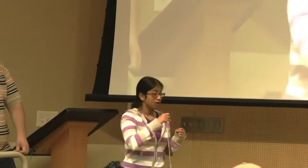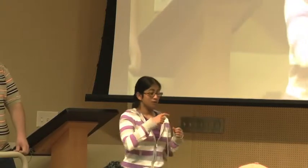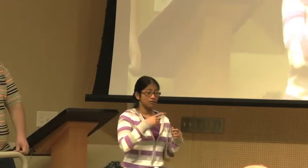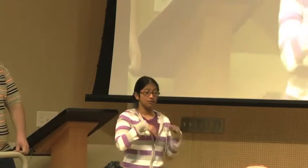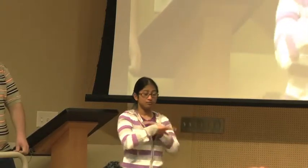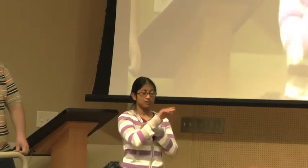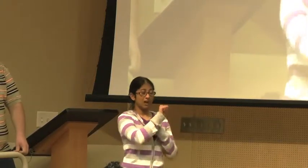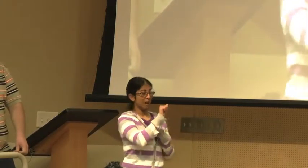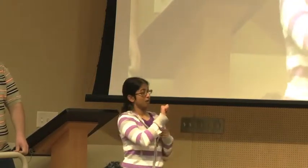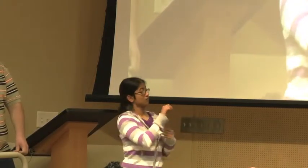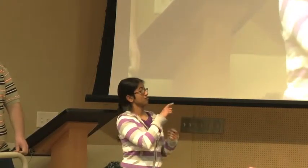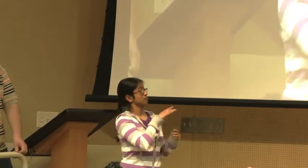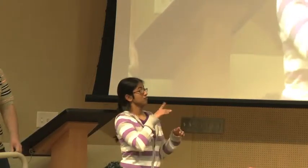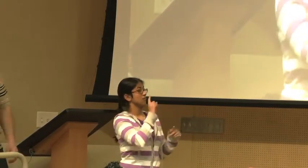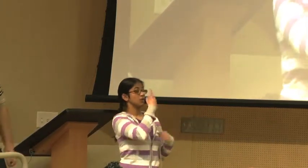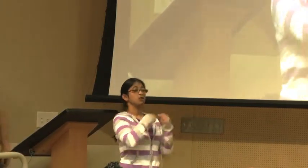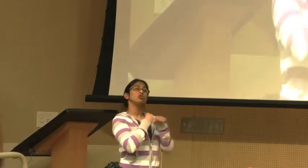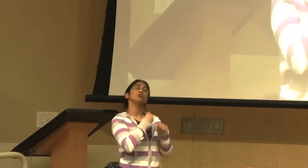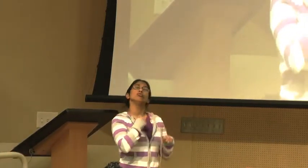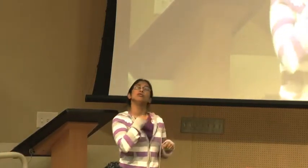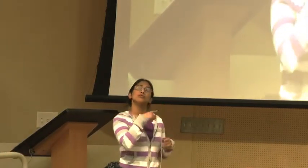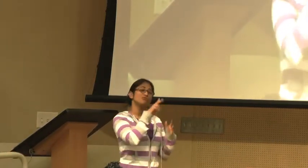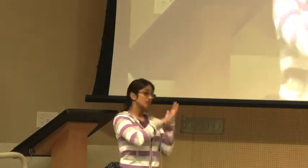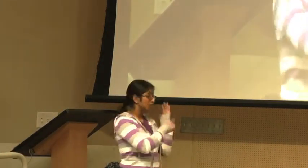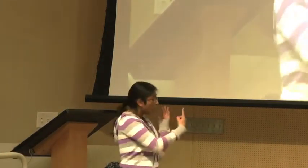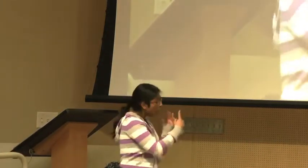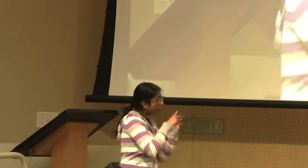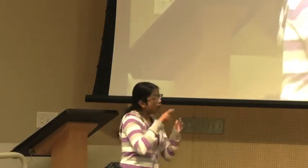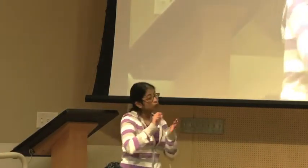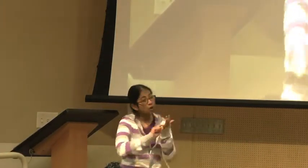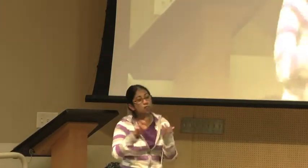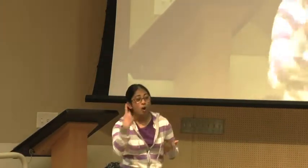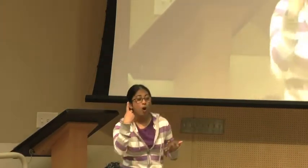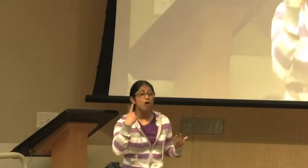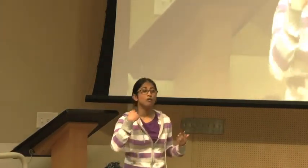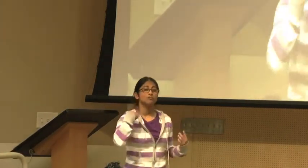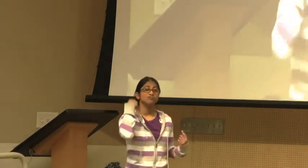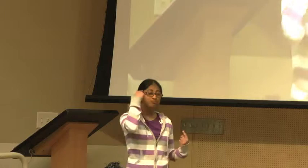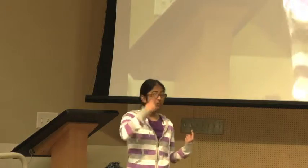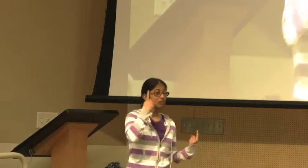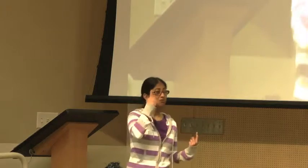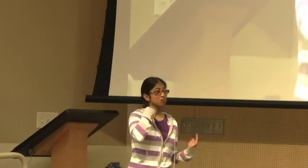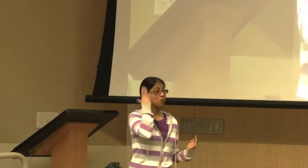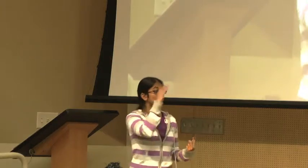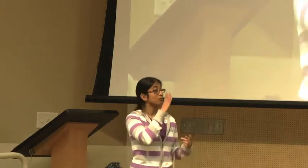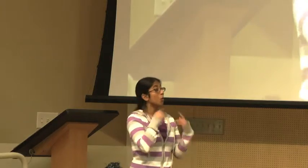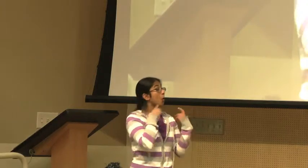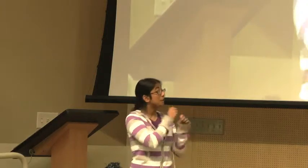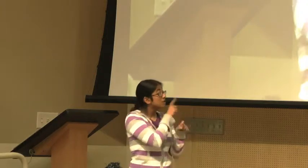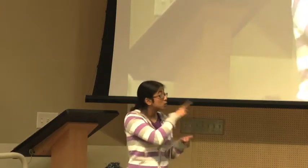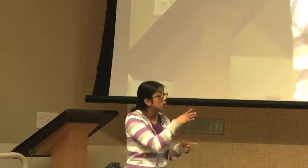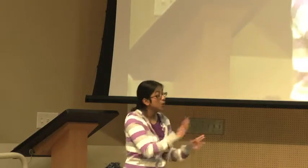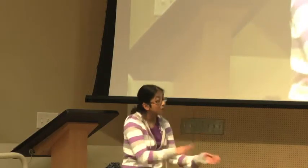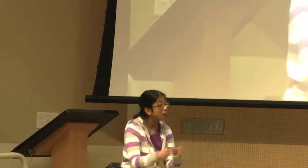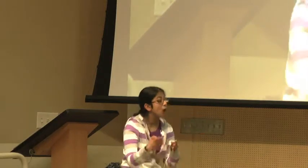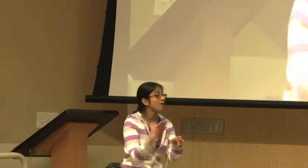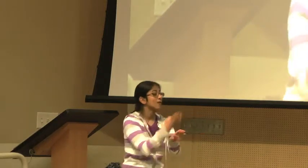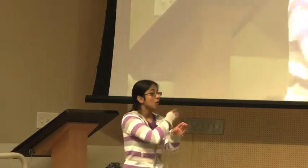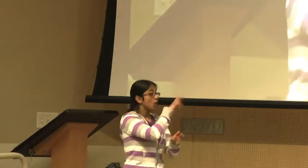Students that take the various levels and they go into A for 1 year, you know, reading and writing one. And I just want to make